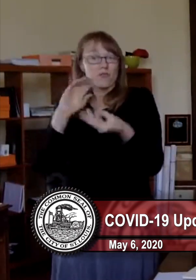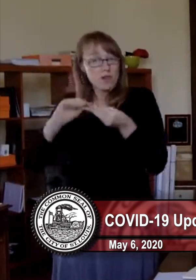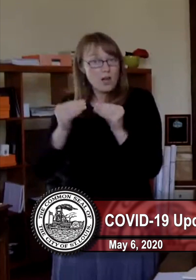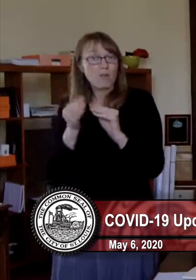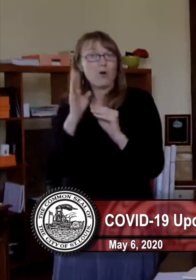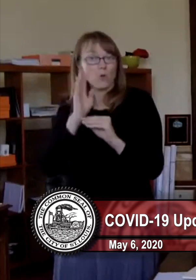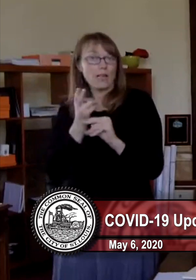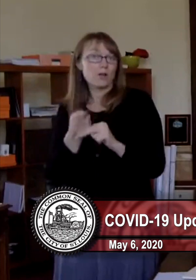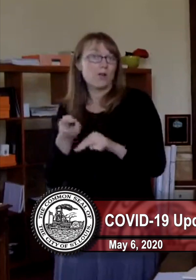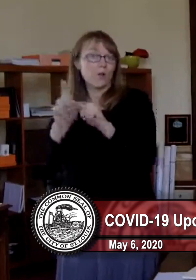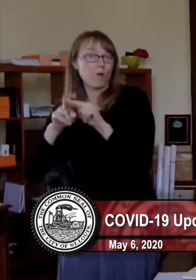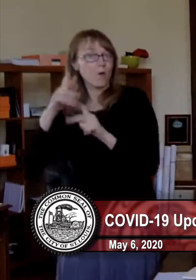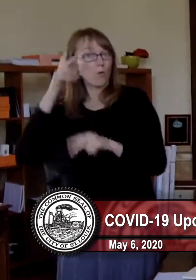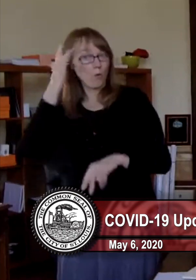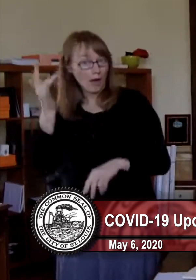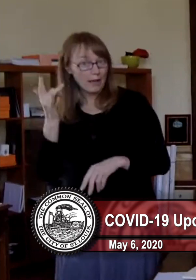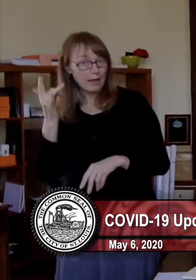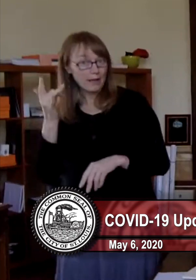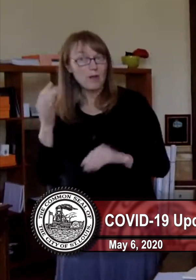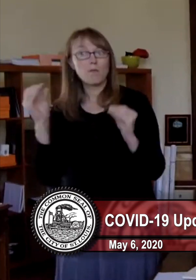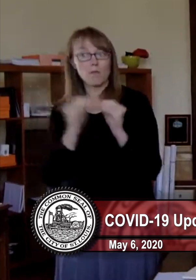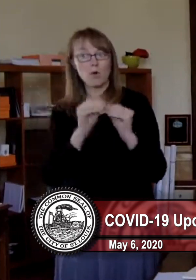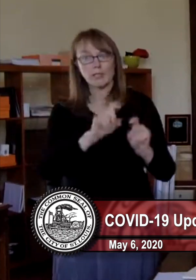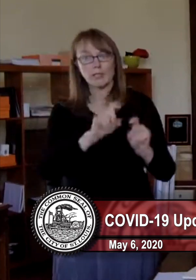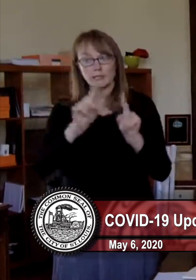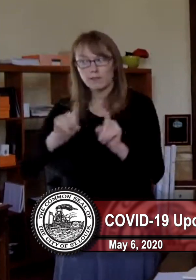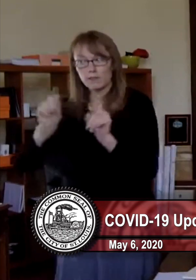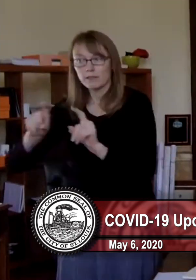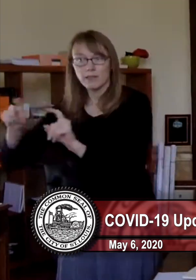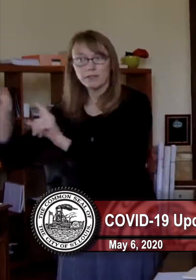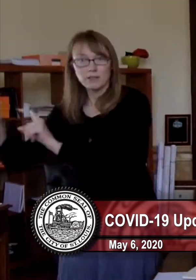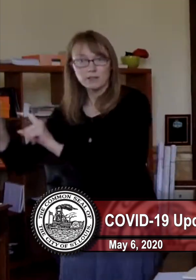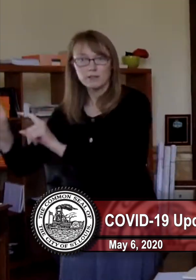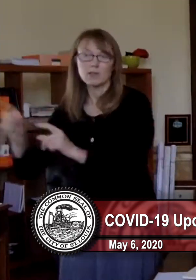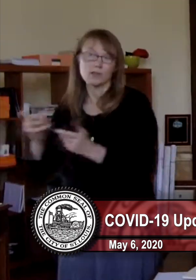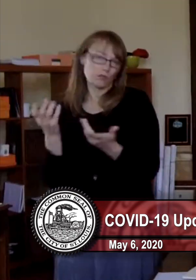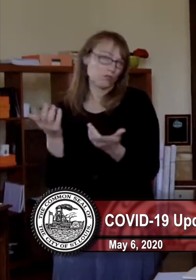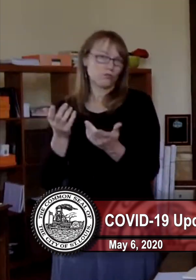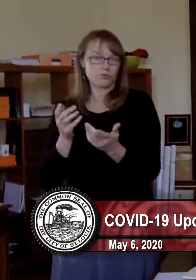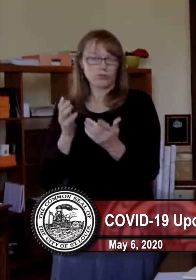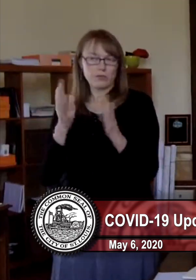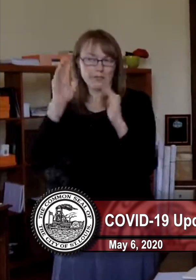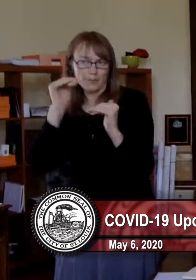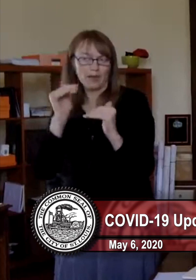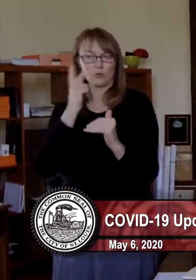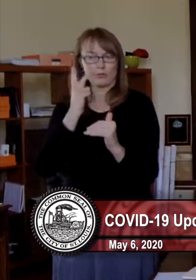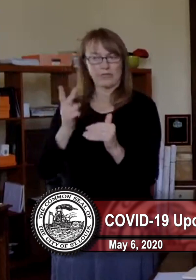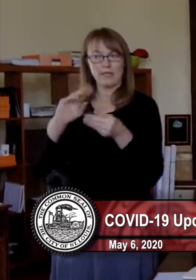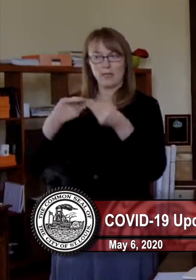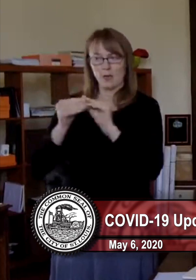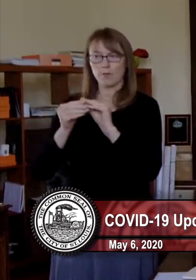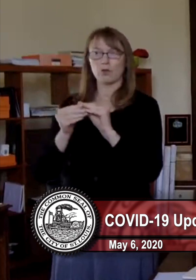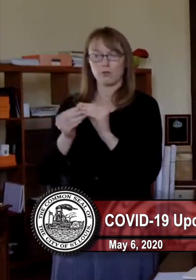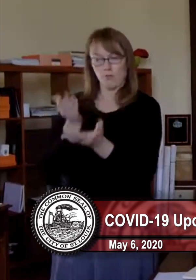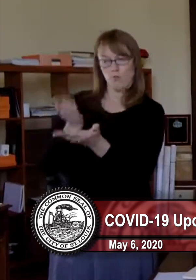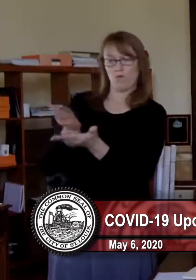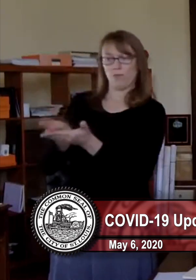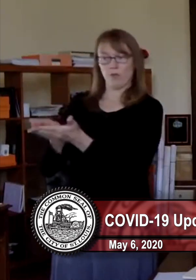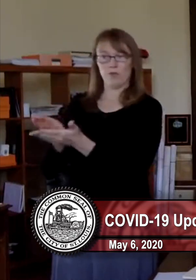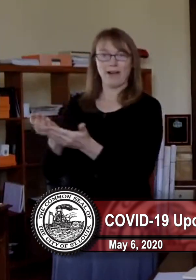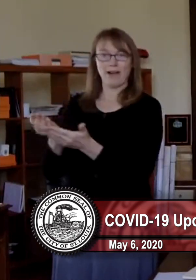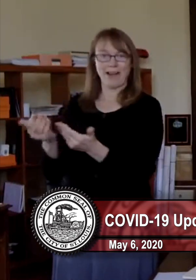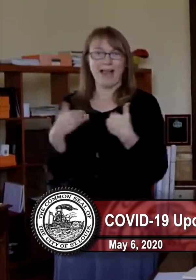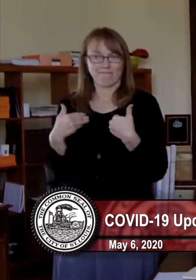So we are expecting an increase in new cases. What it means, though, is that these are the